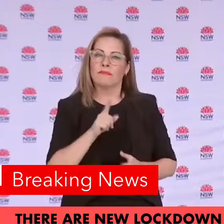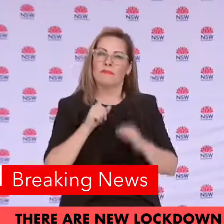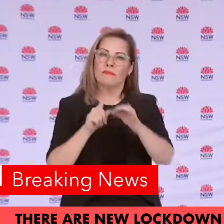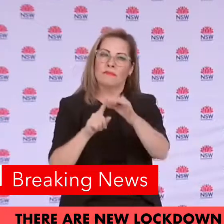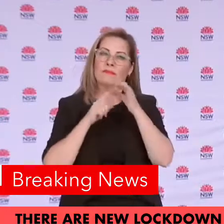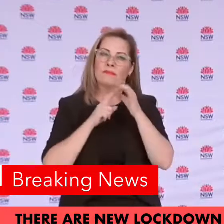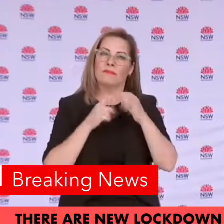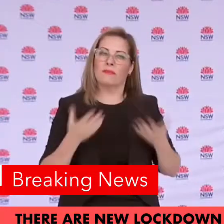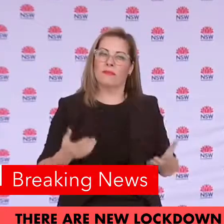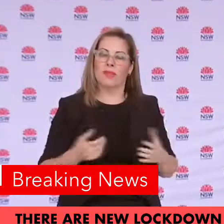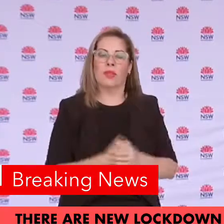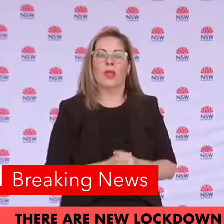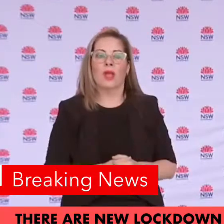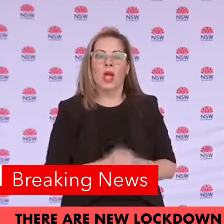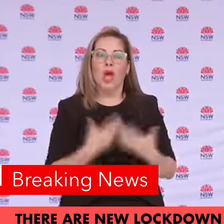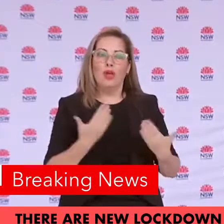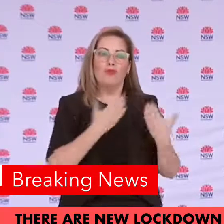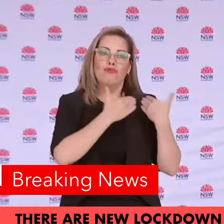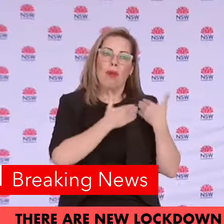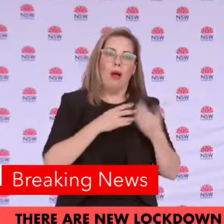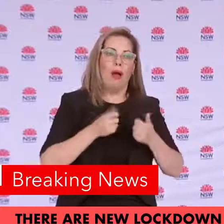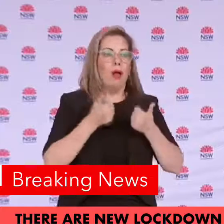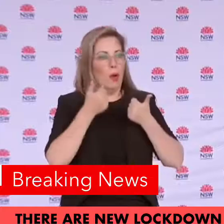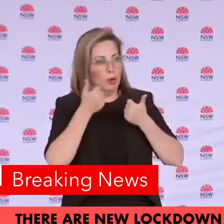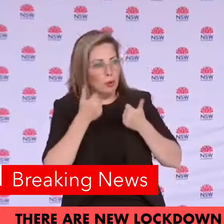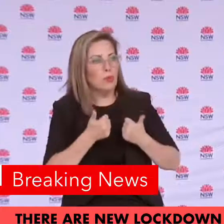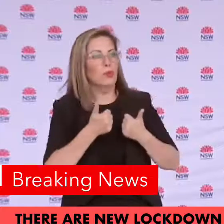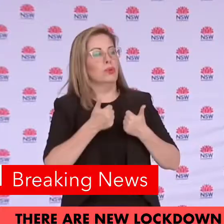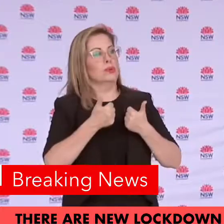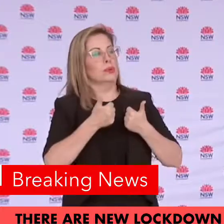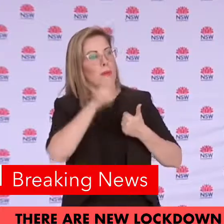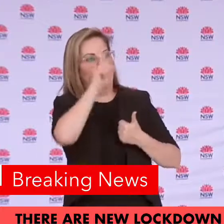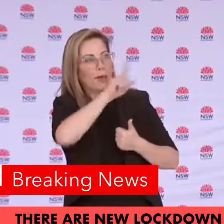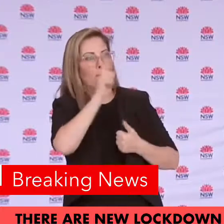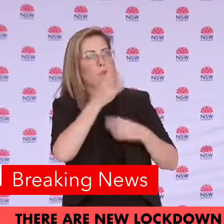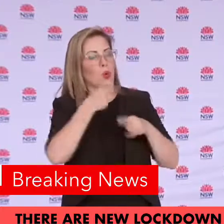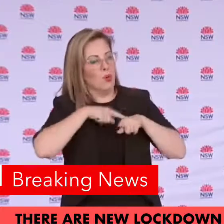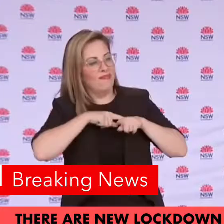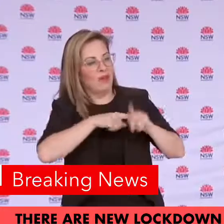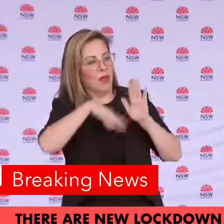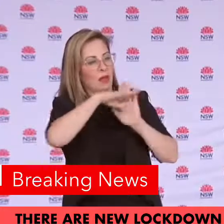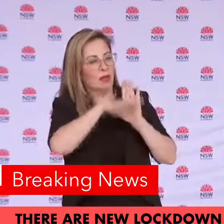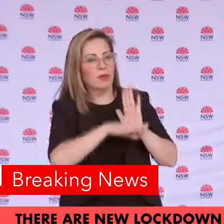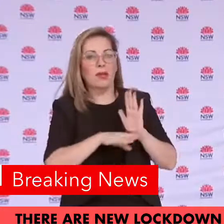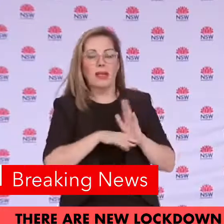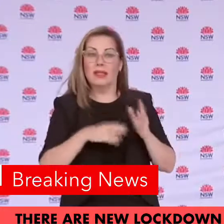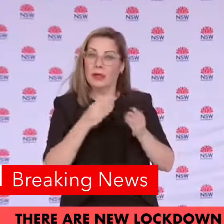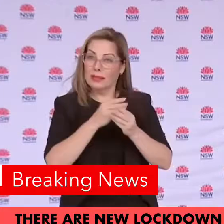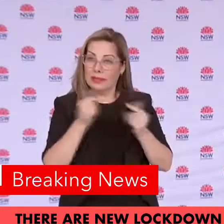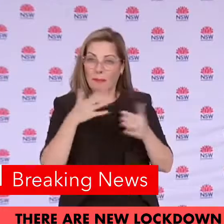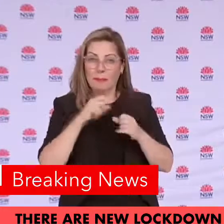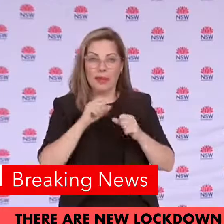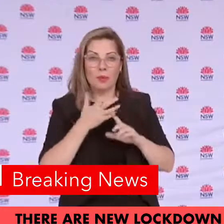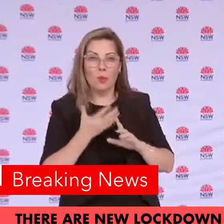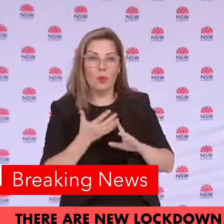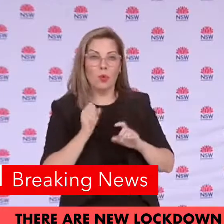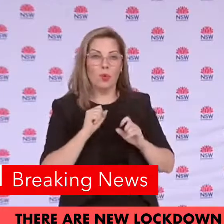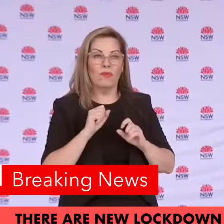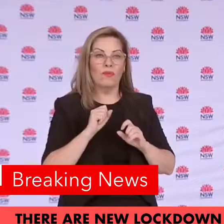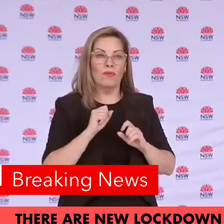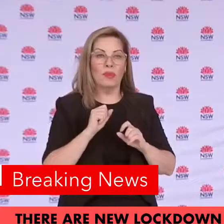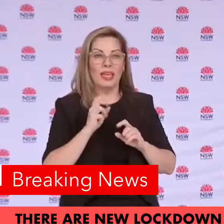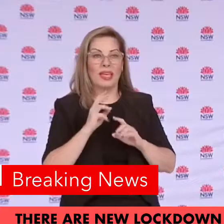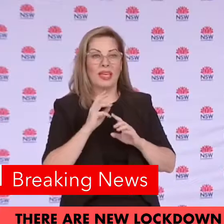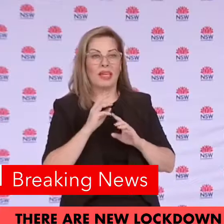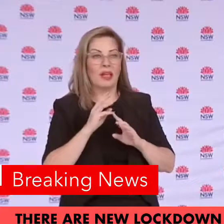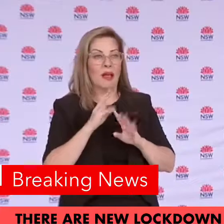people who are in the queue waiting to be tested in a drive-through at Bondi, and they've been charged